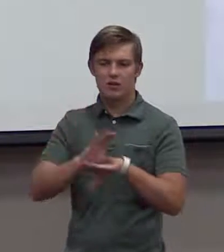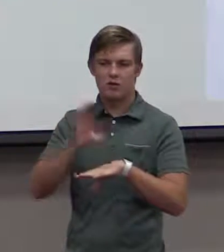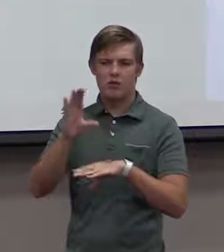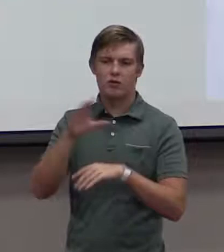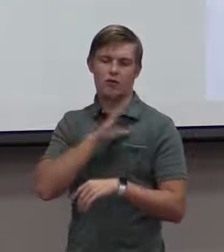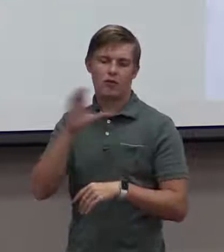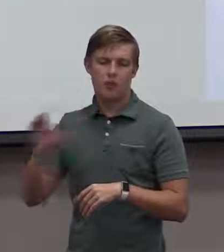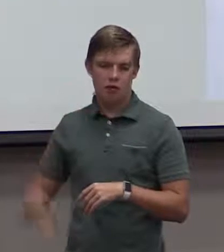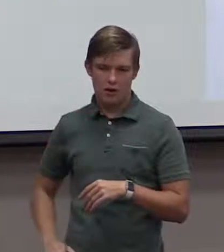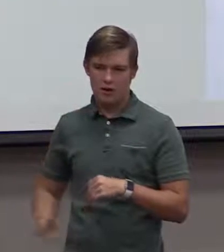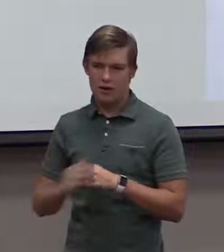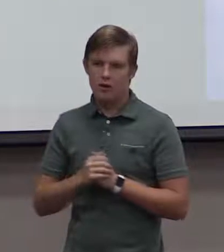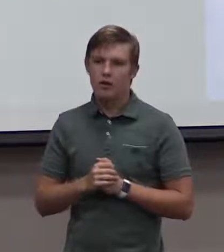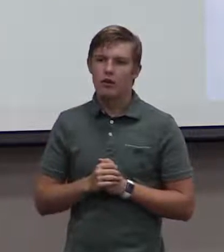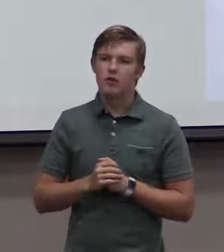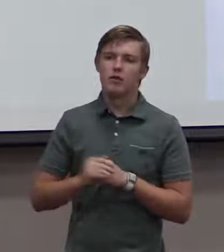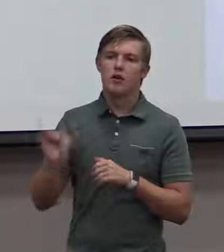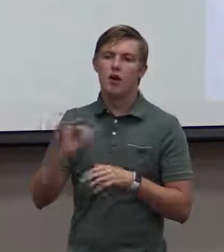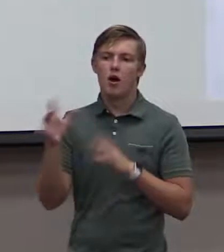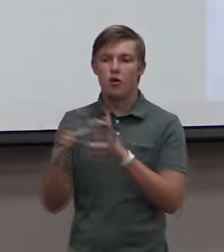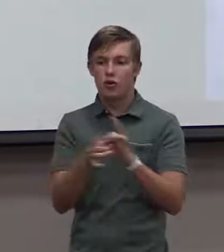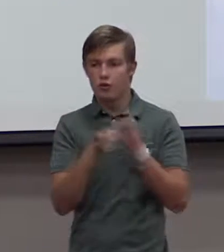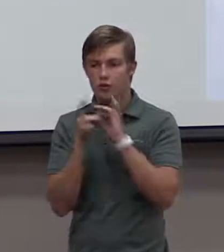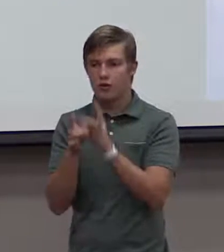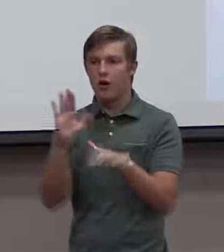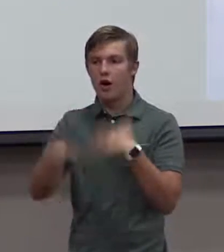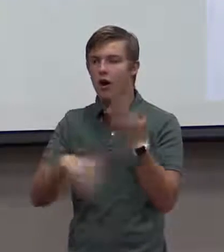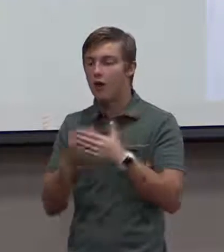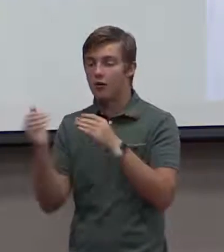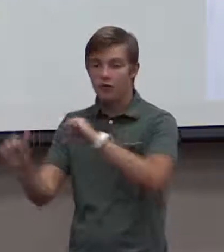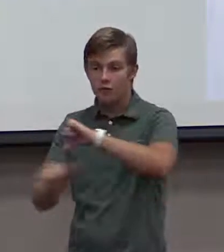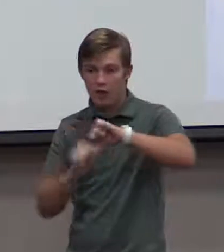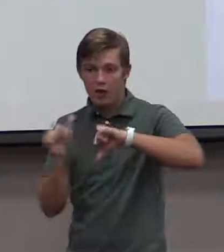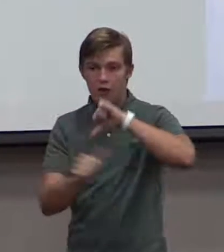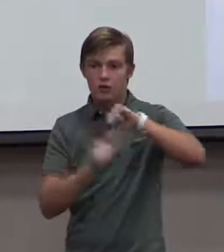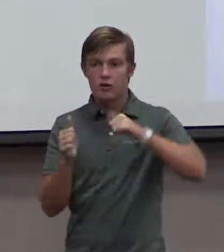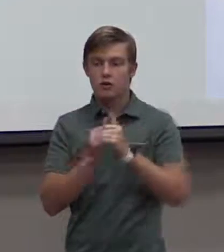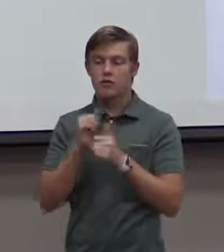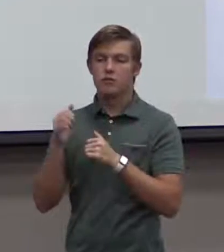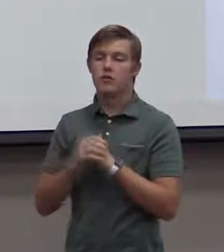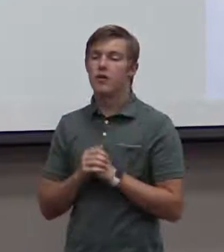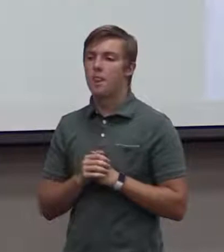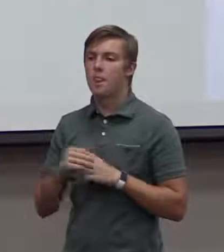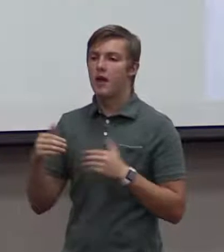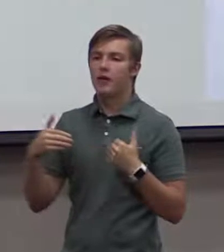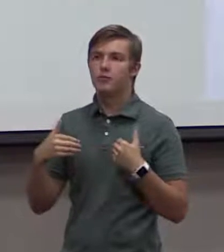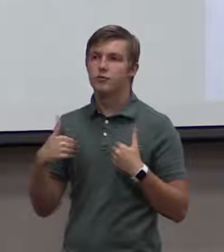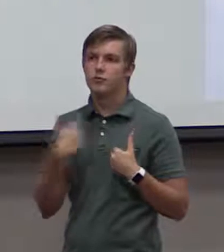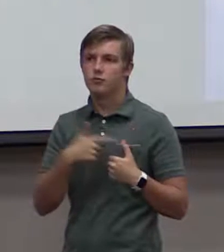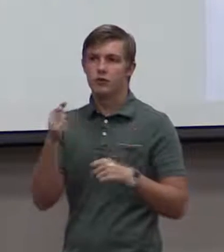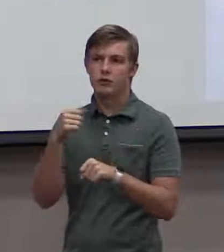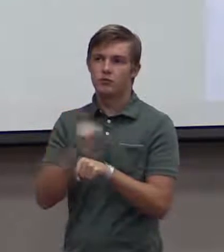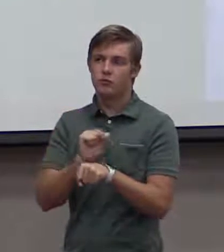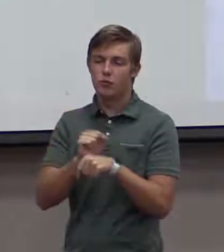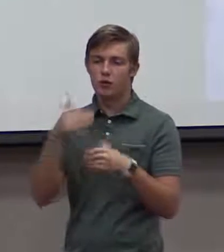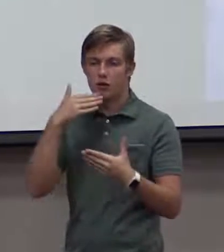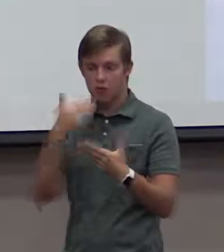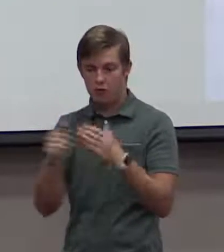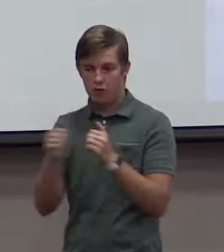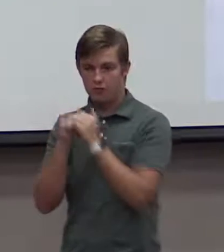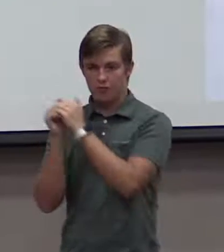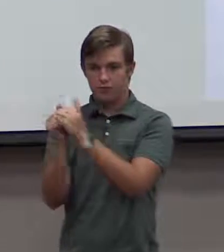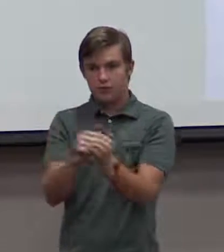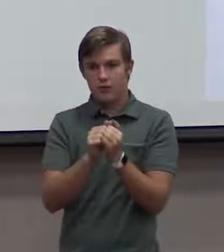they're all unified. They're all in fellowship with each other. We work well together. We do a lot of things together. And the